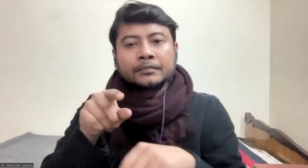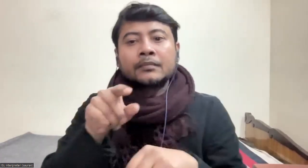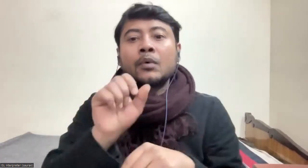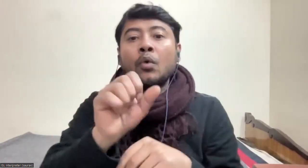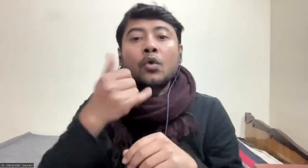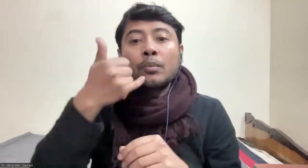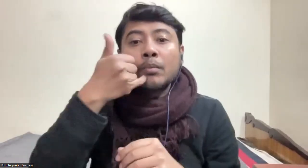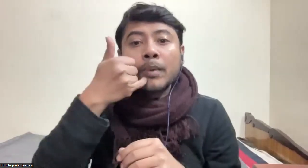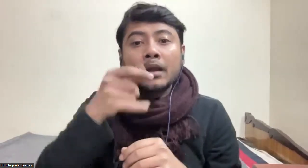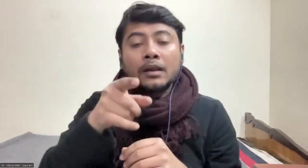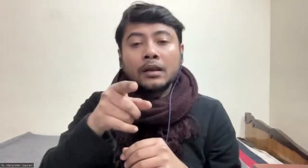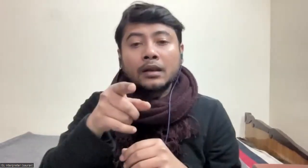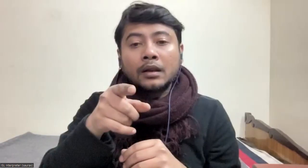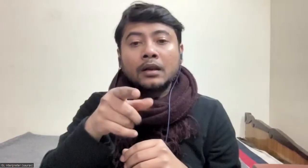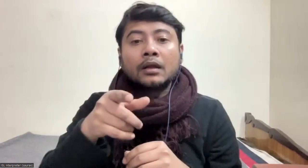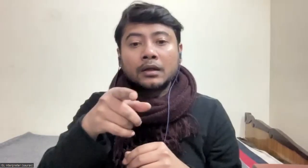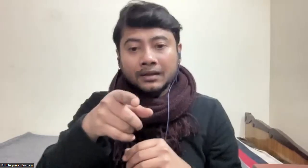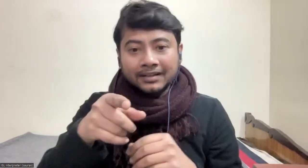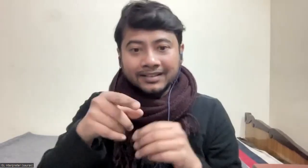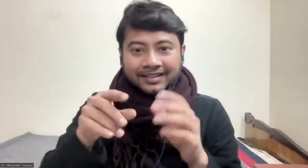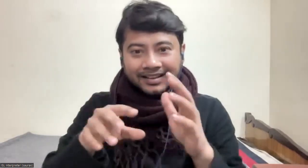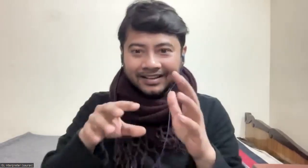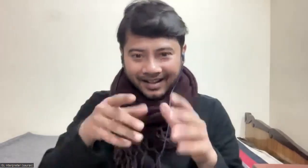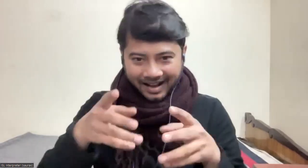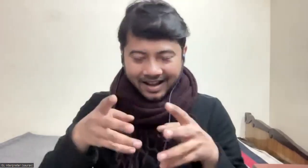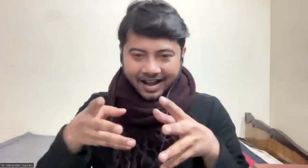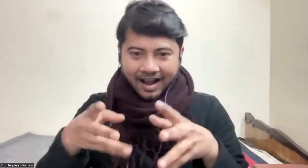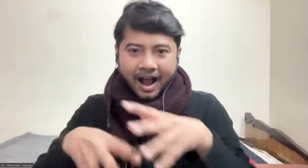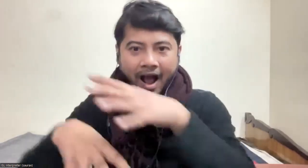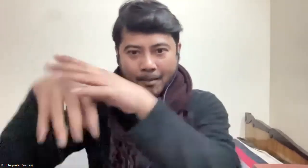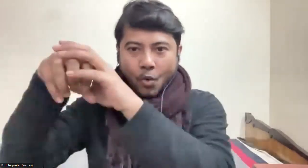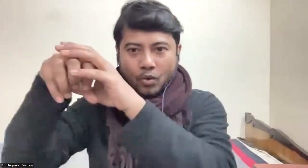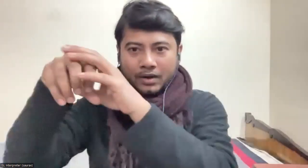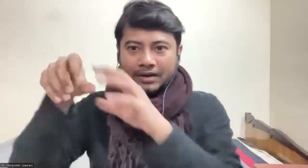phone. Save the link somewhere in your phone.